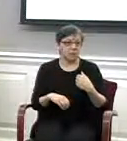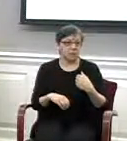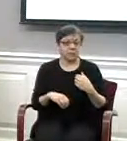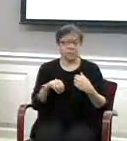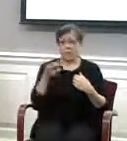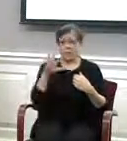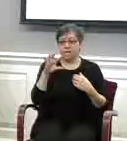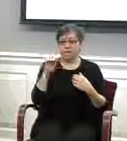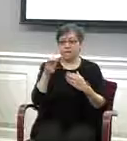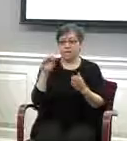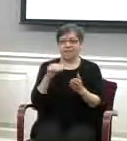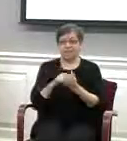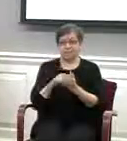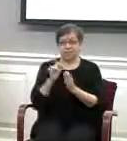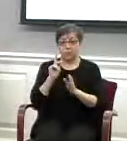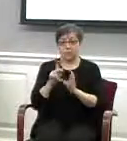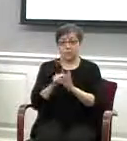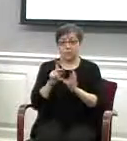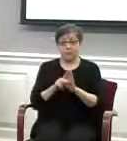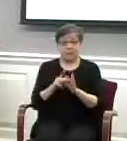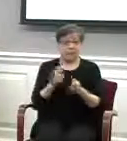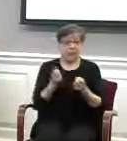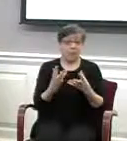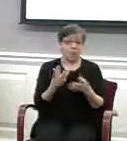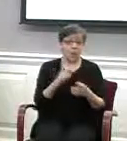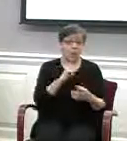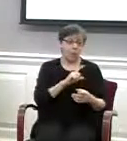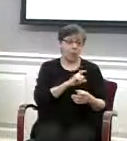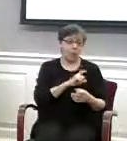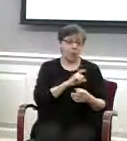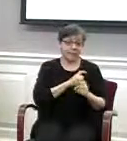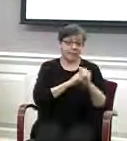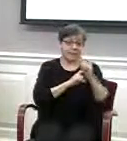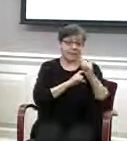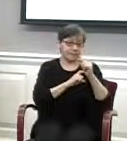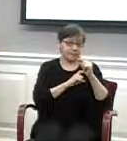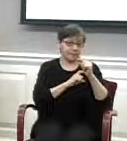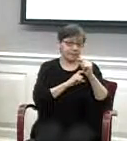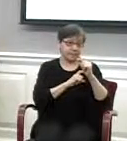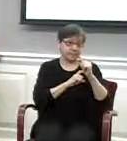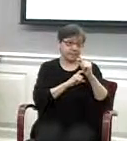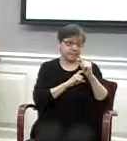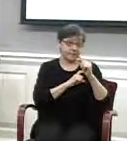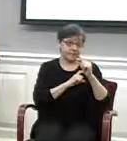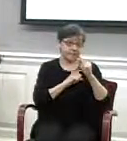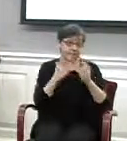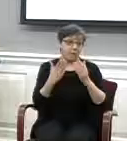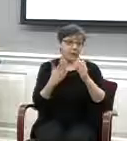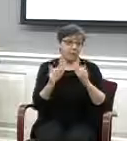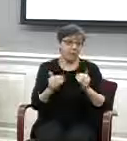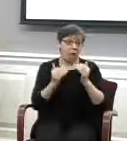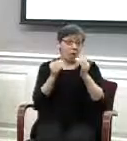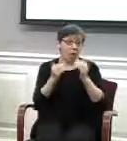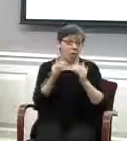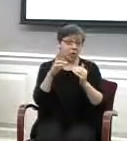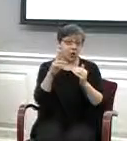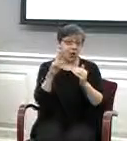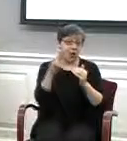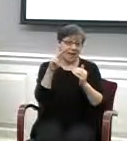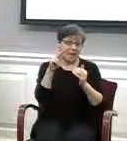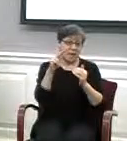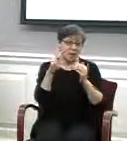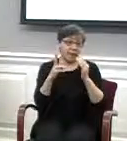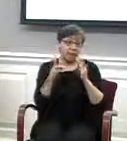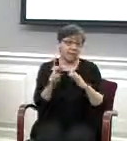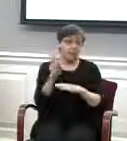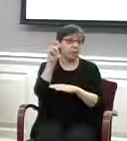say a very small percentage is actually probably police officers, and they might be ones who are higher ranked where it would make a difference that they could get promoted